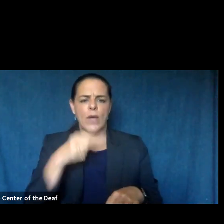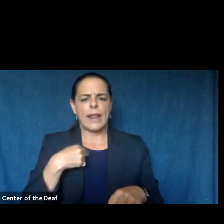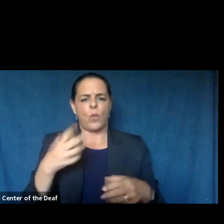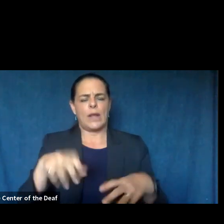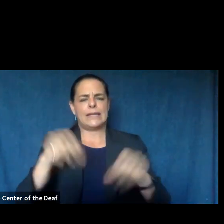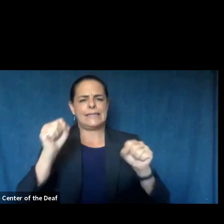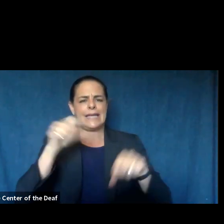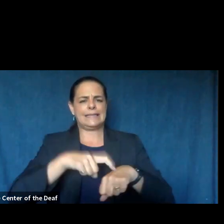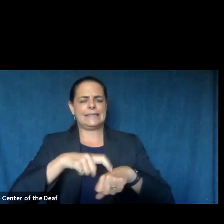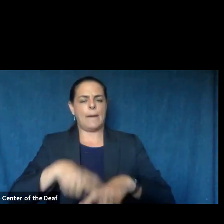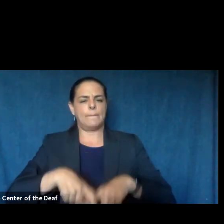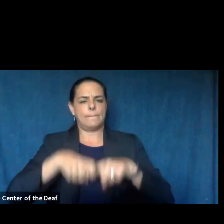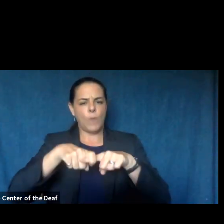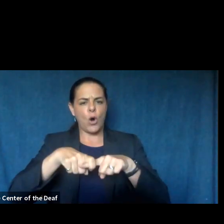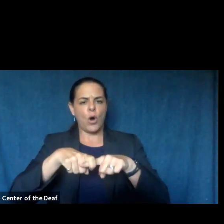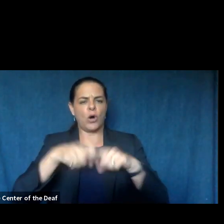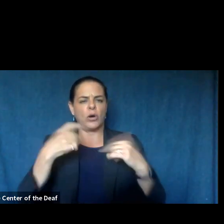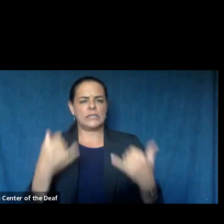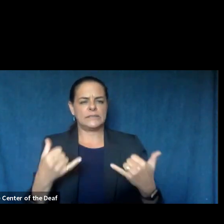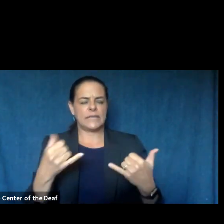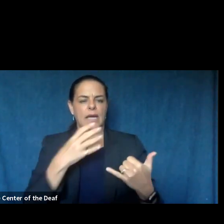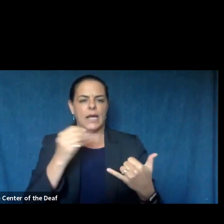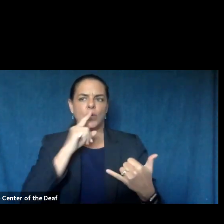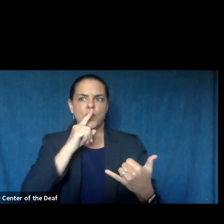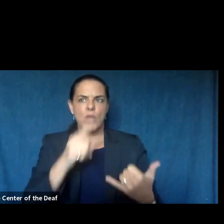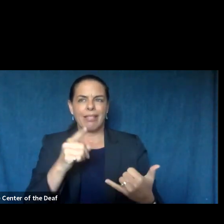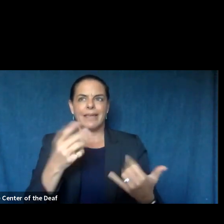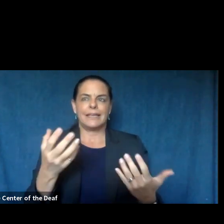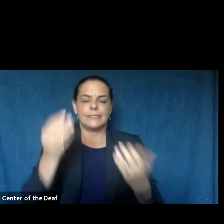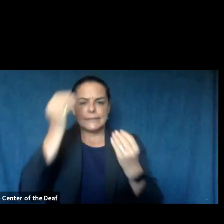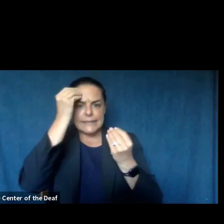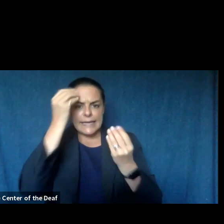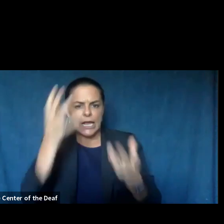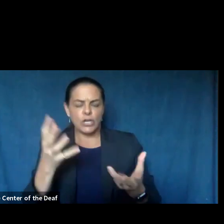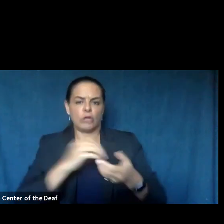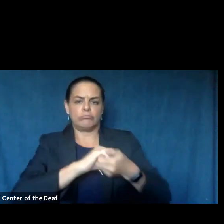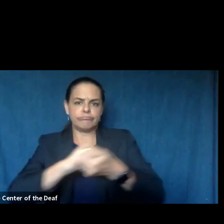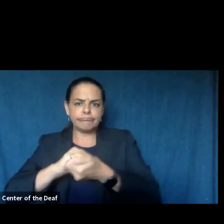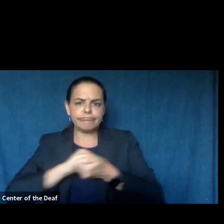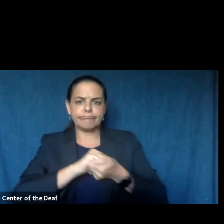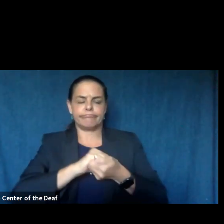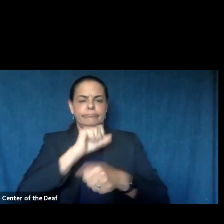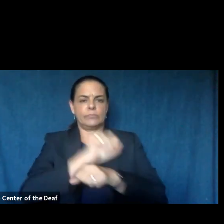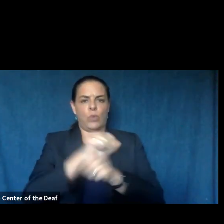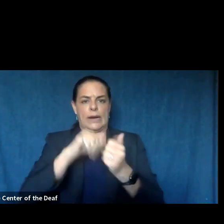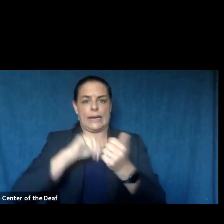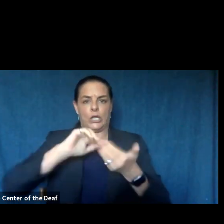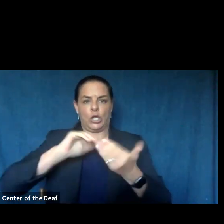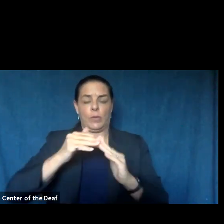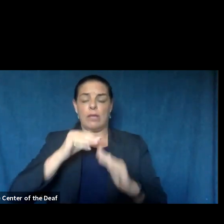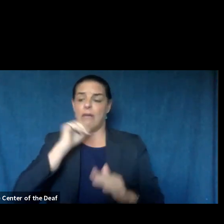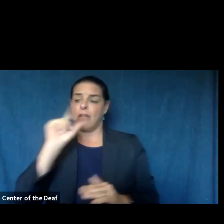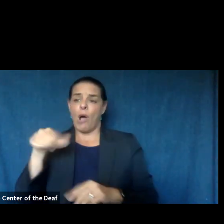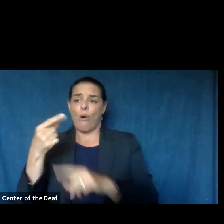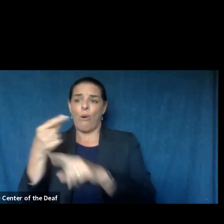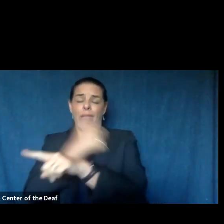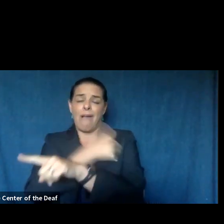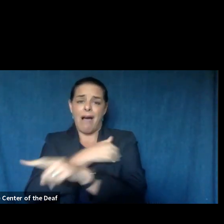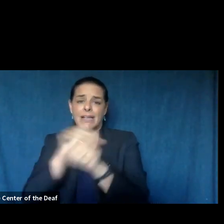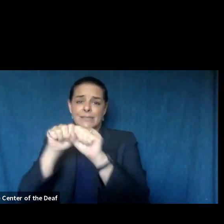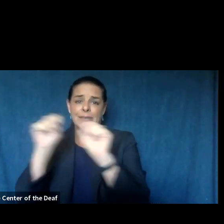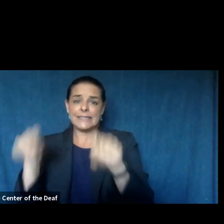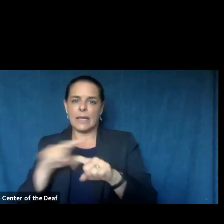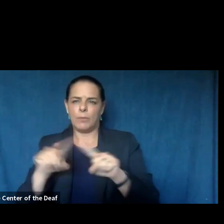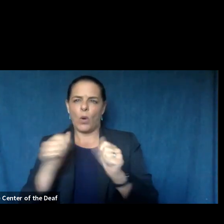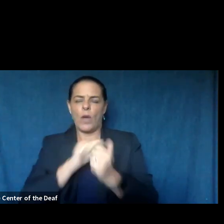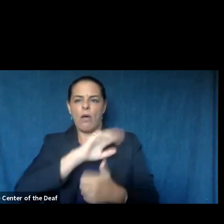to pause and really acknowledge the collaborative effort within the community, not just between the hospital systems, but between